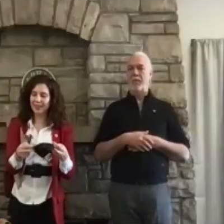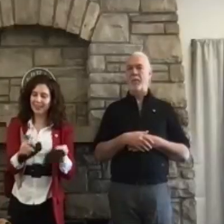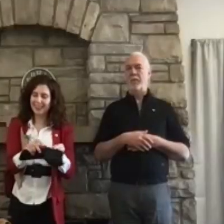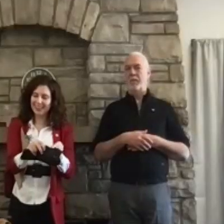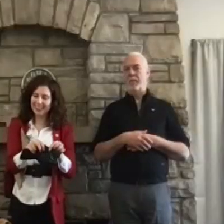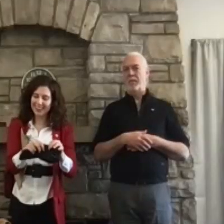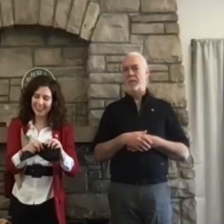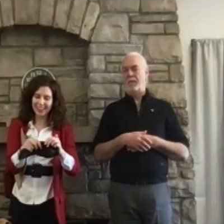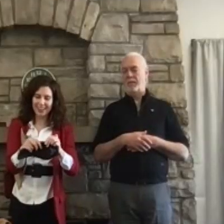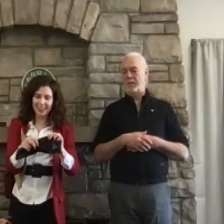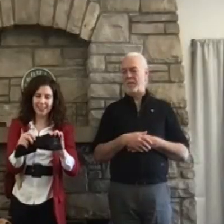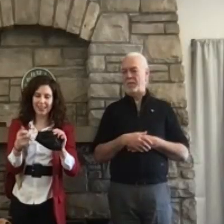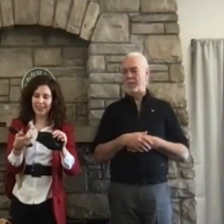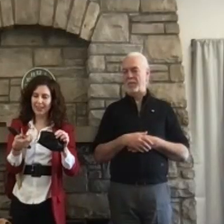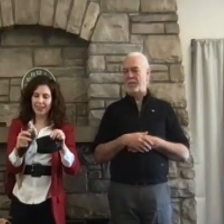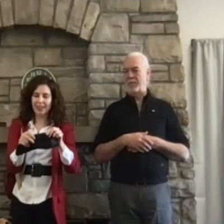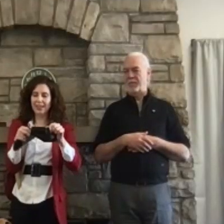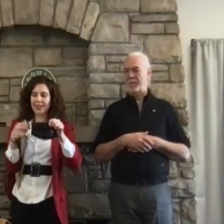Jude,